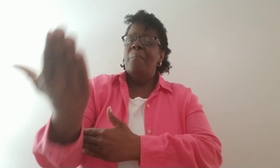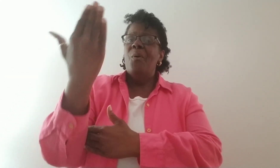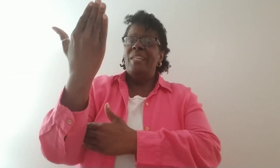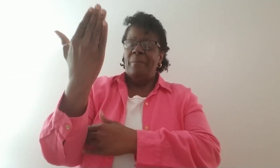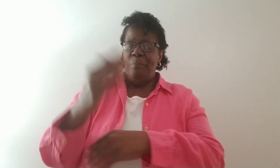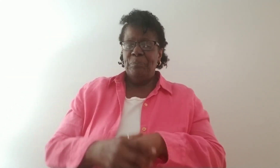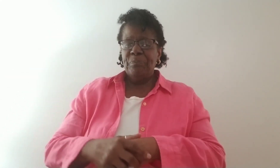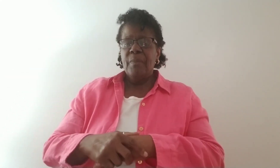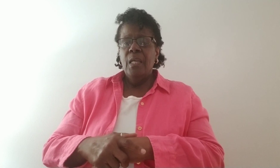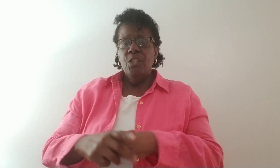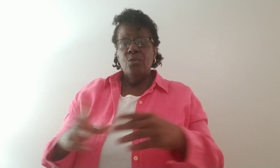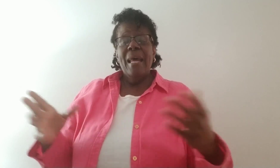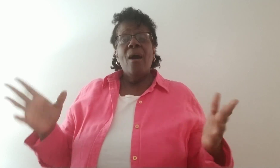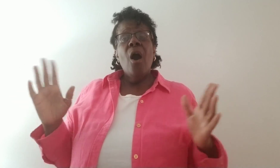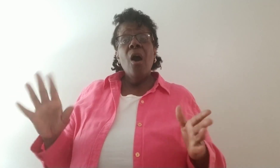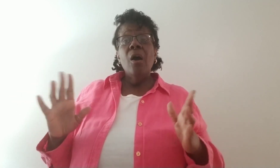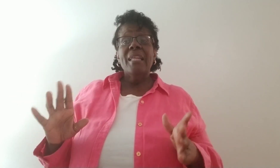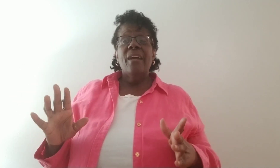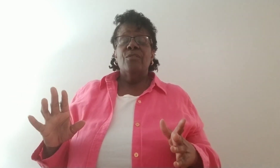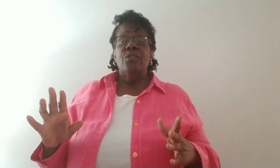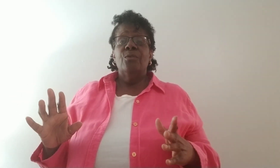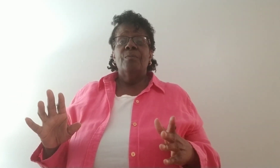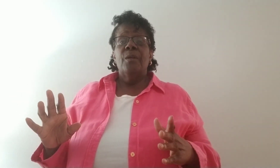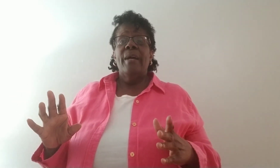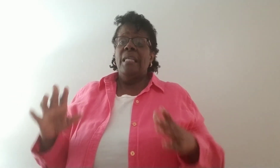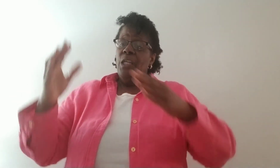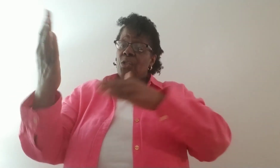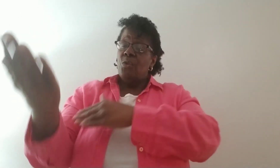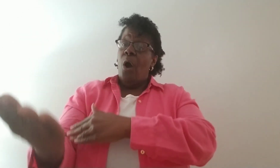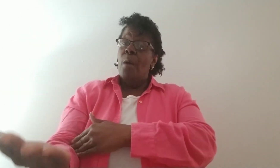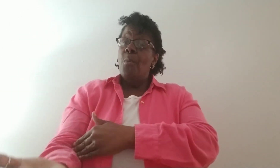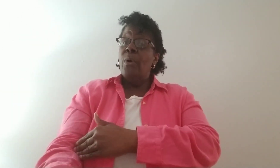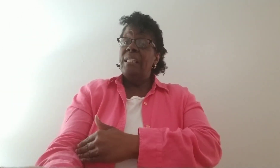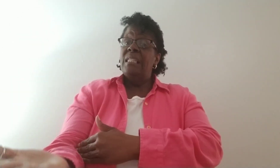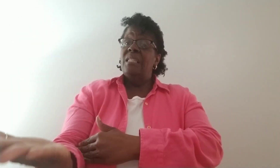morning. So now all afternoon, all right? So all morning is this.